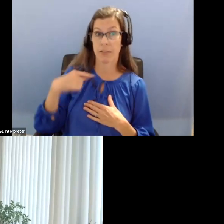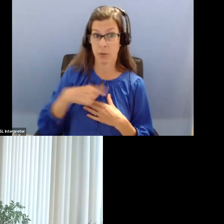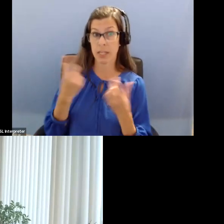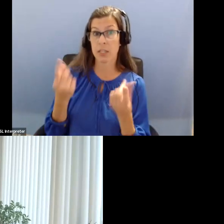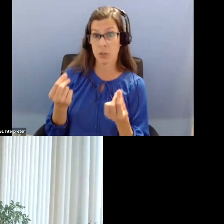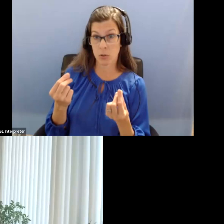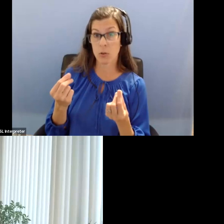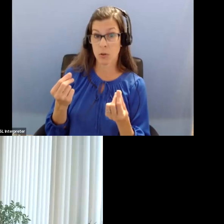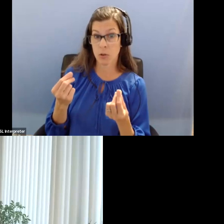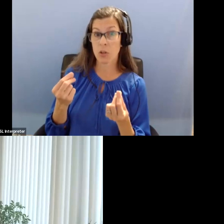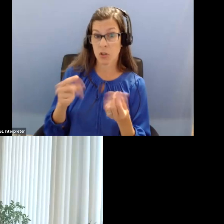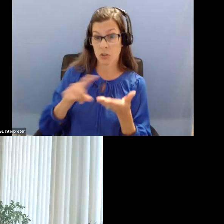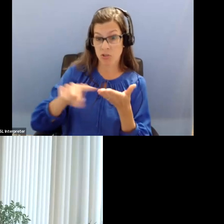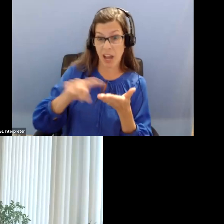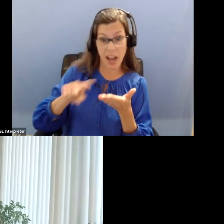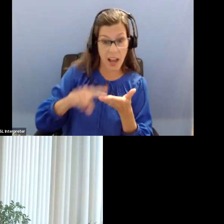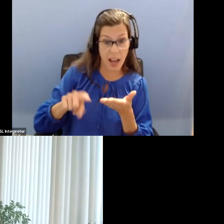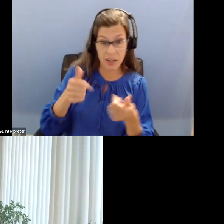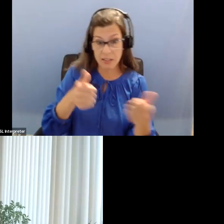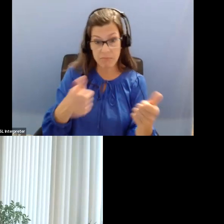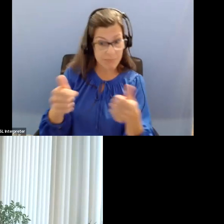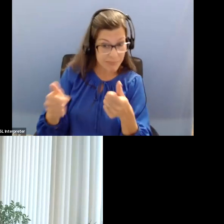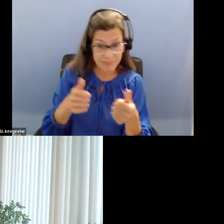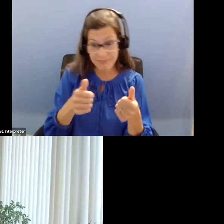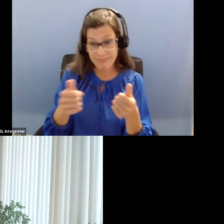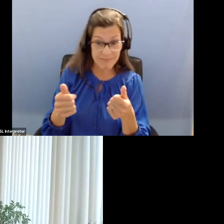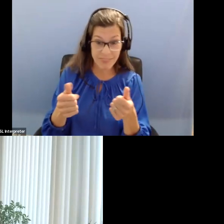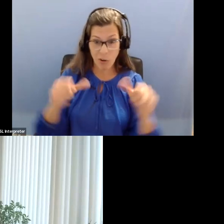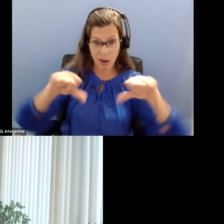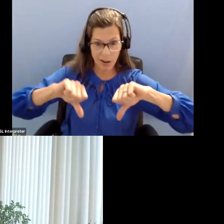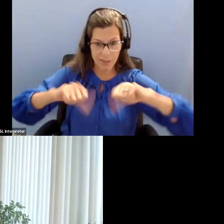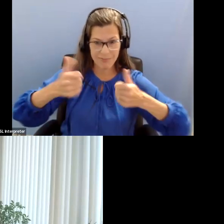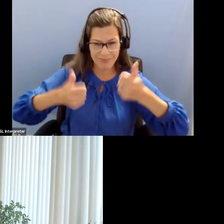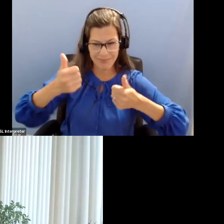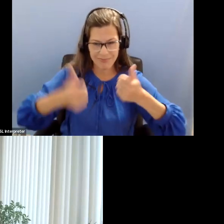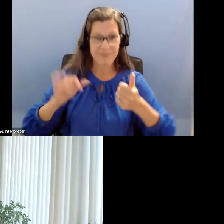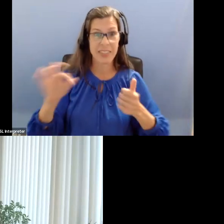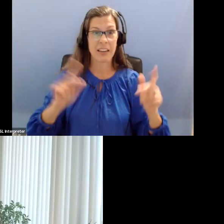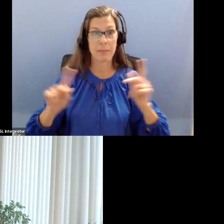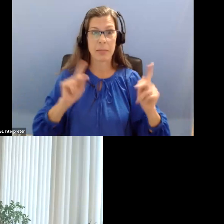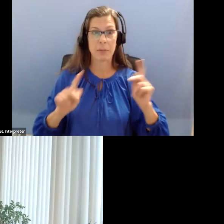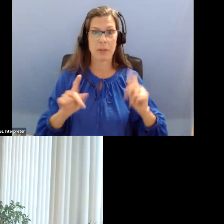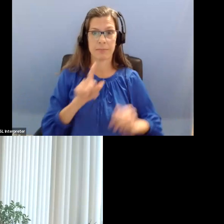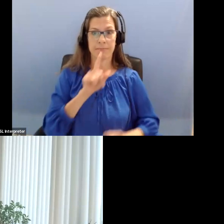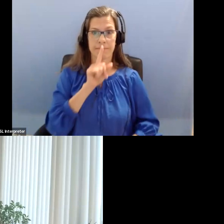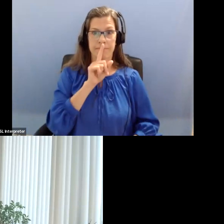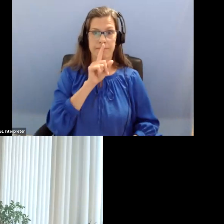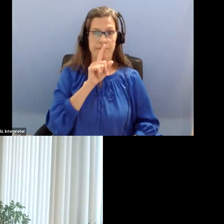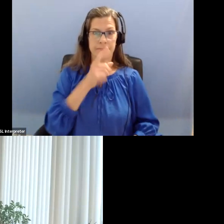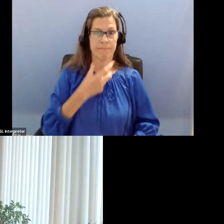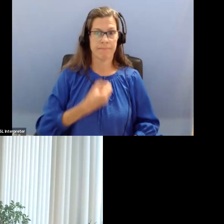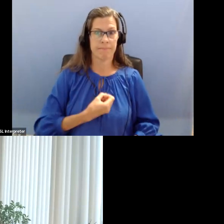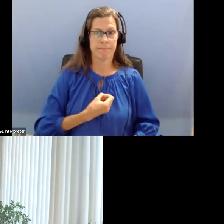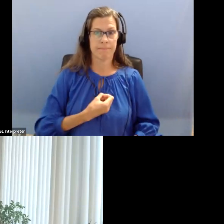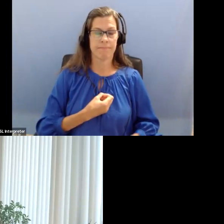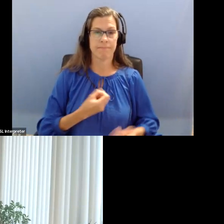check-in with CRIS committee members, if there have been moments where folks have felt like, I'm not going to say this because I don't feel comfortable saying it in a setting or